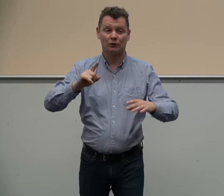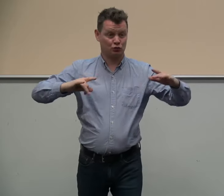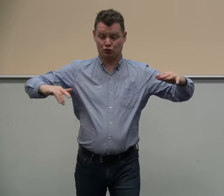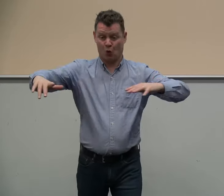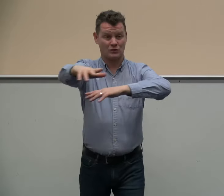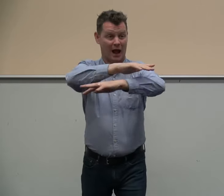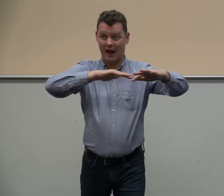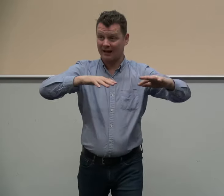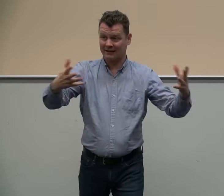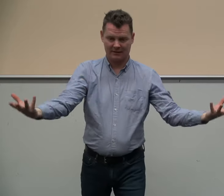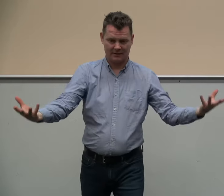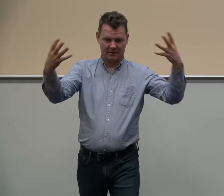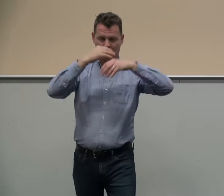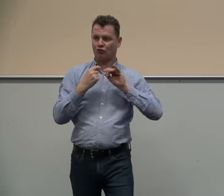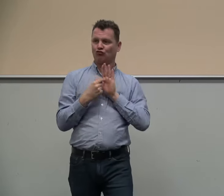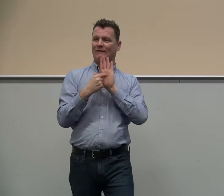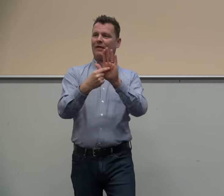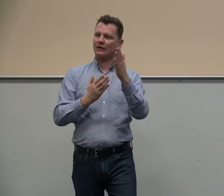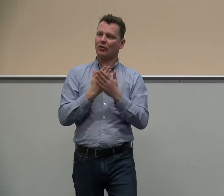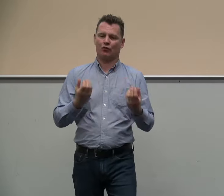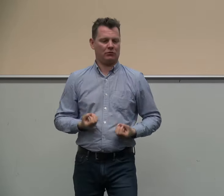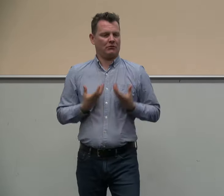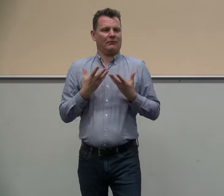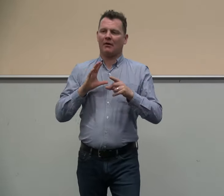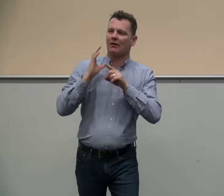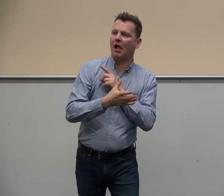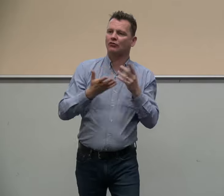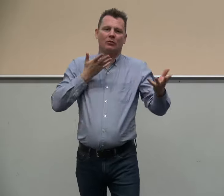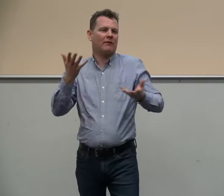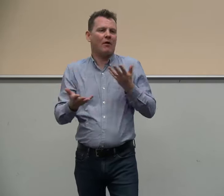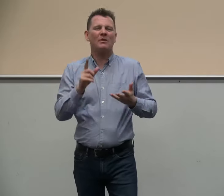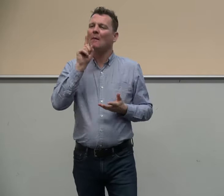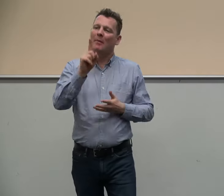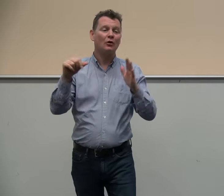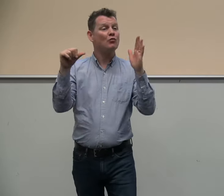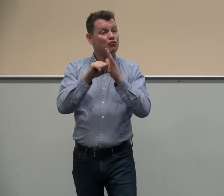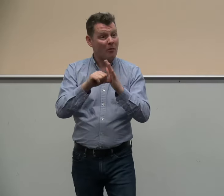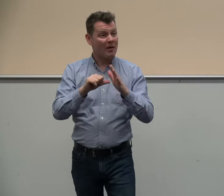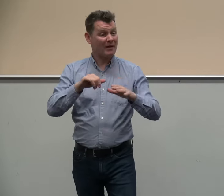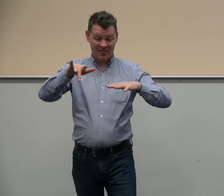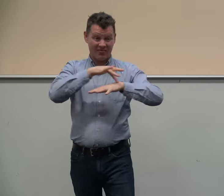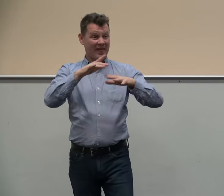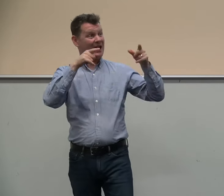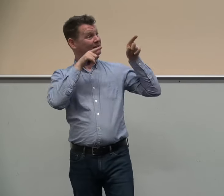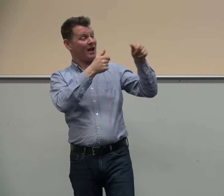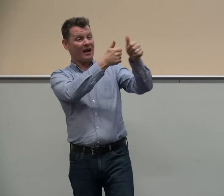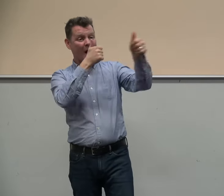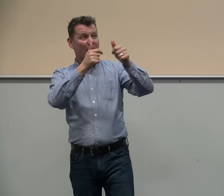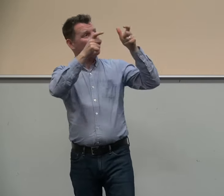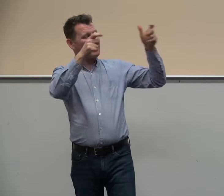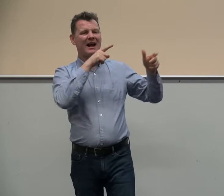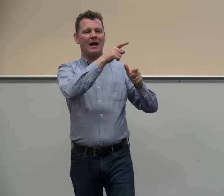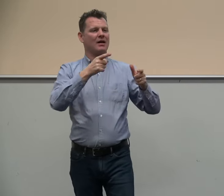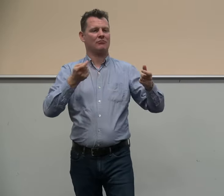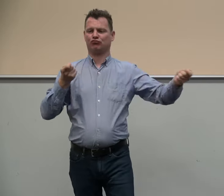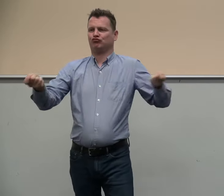in. But all theatres are run by the dominant section of that society because they